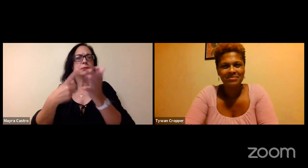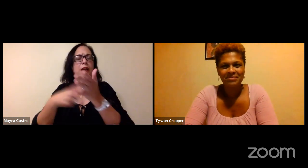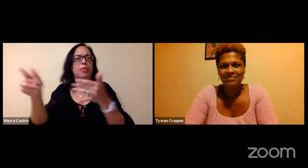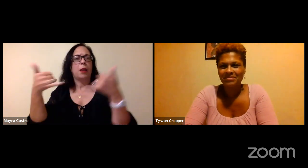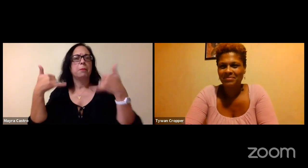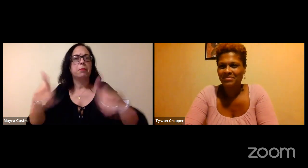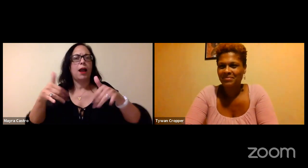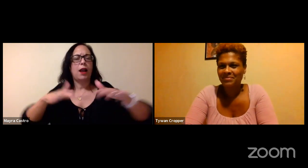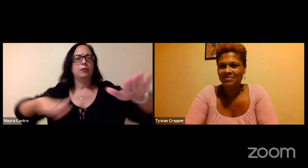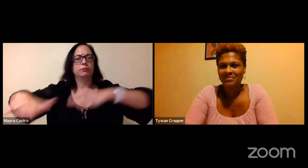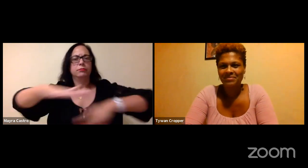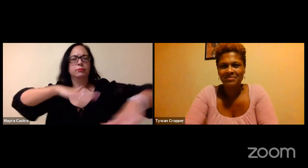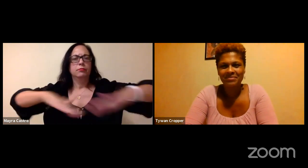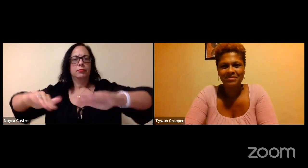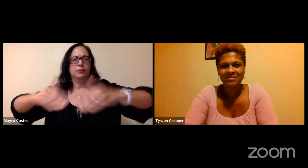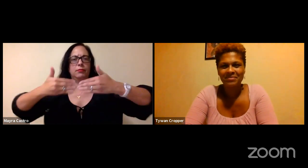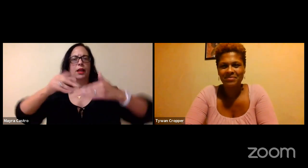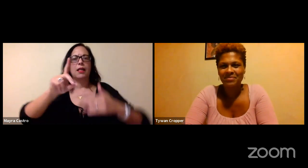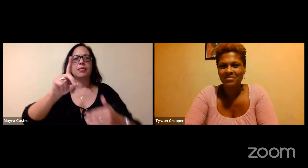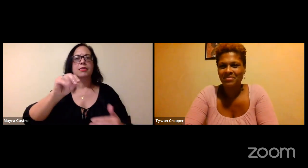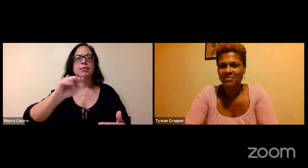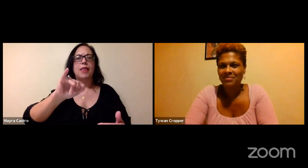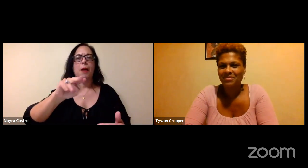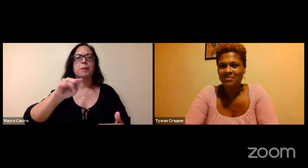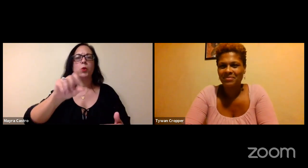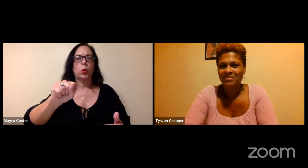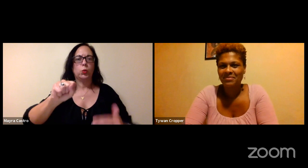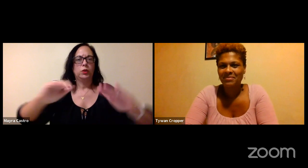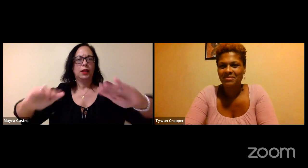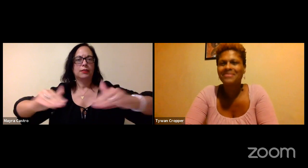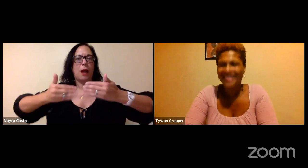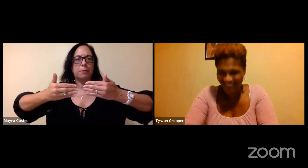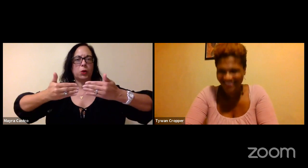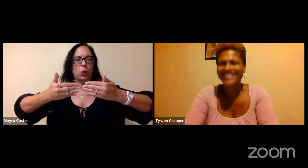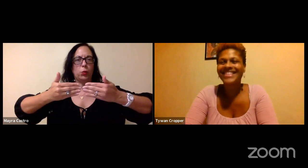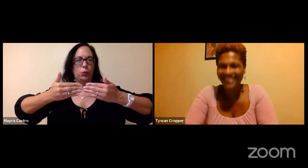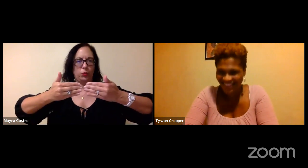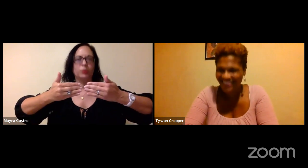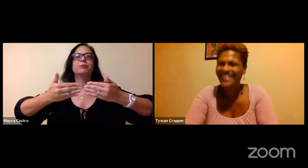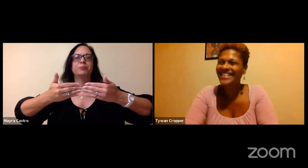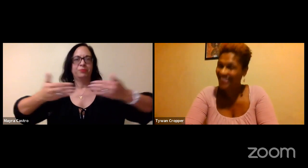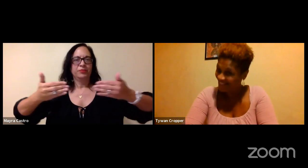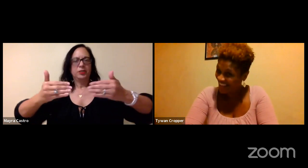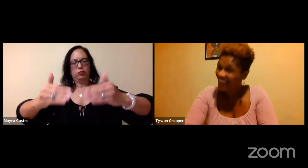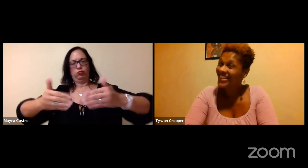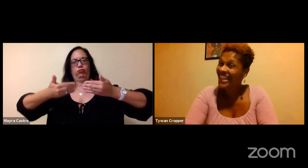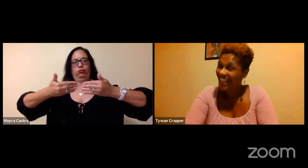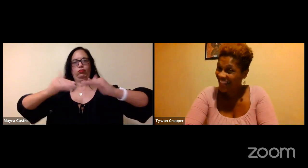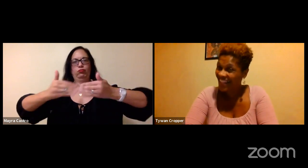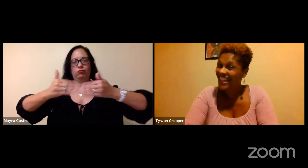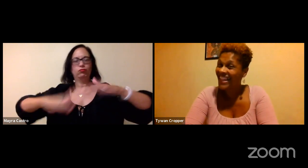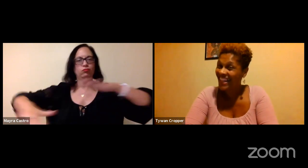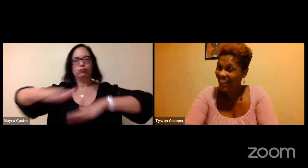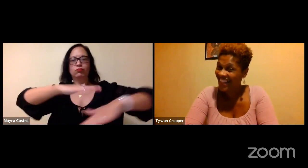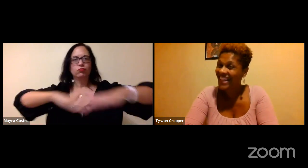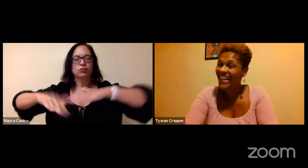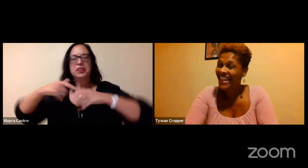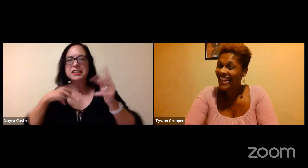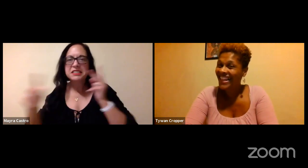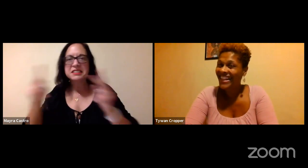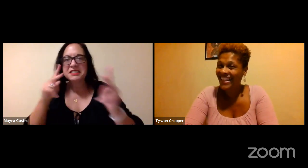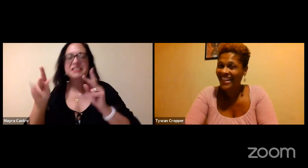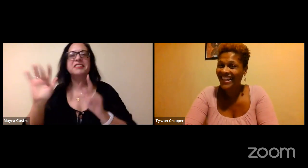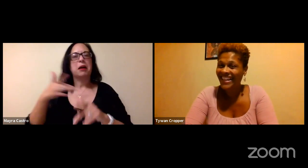like Tom and Jerry. So we all played together. We would maybe play dominoes,